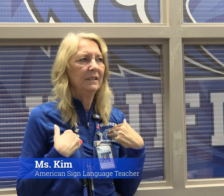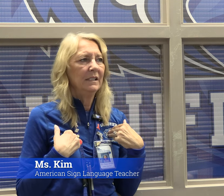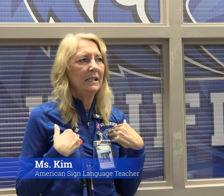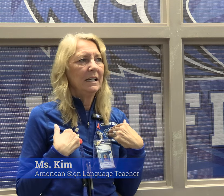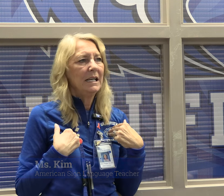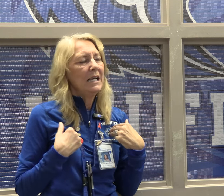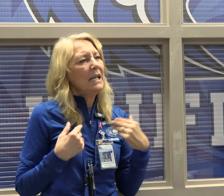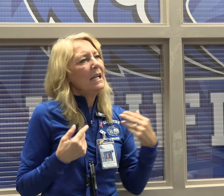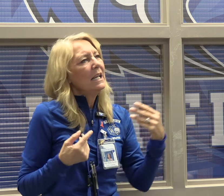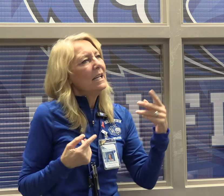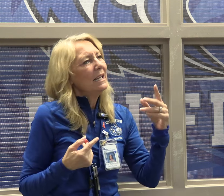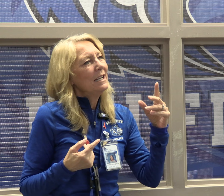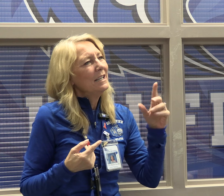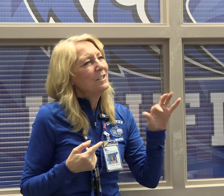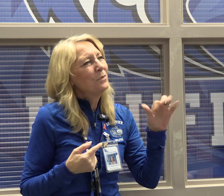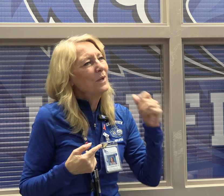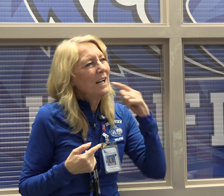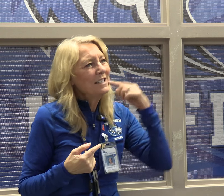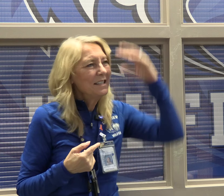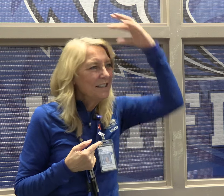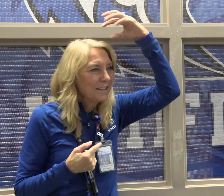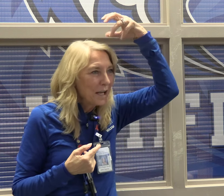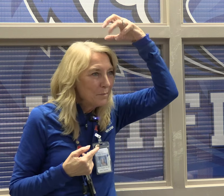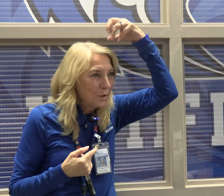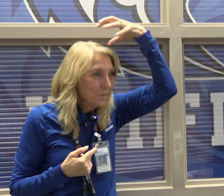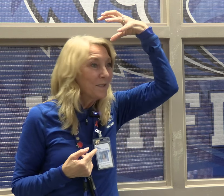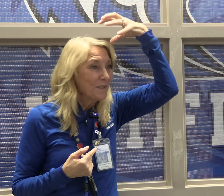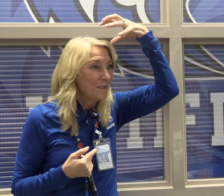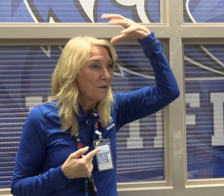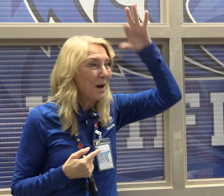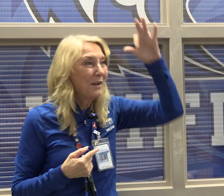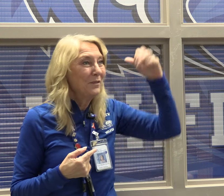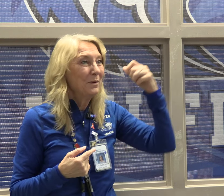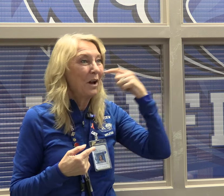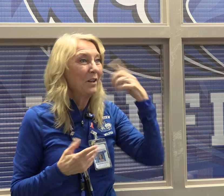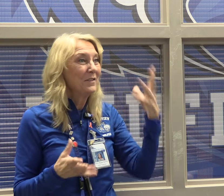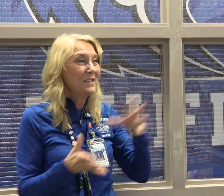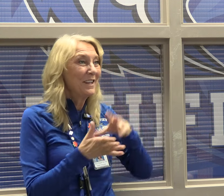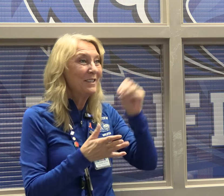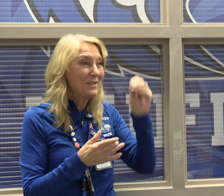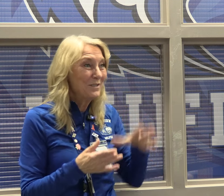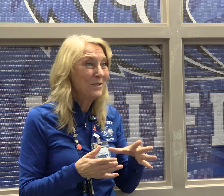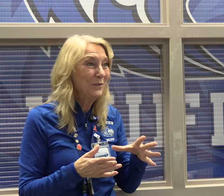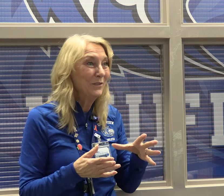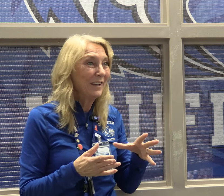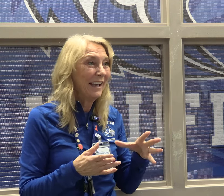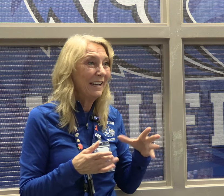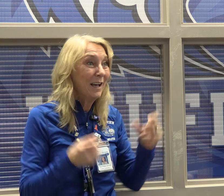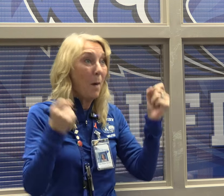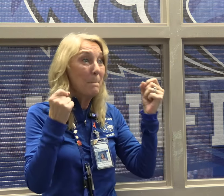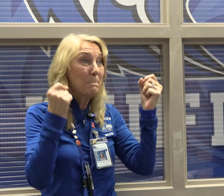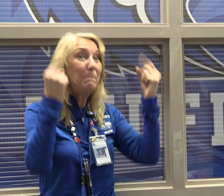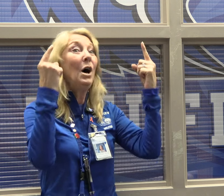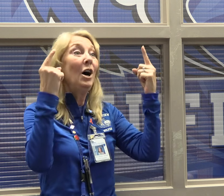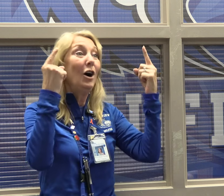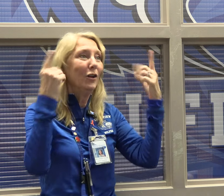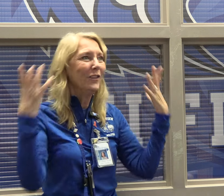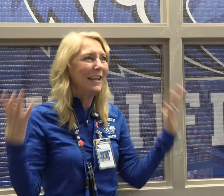is when I see the light bulbs go off when all of a sudden a student, like, pow, they